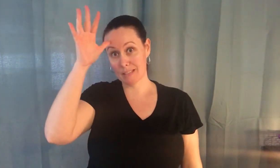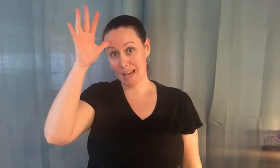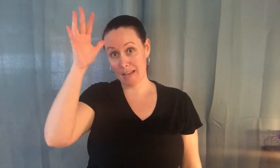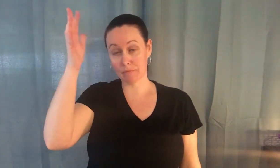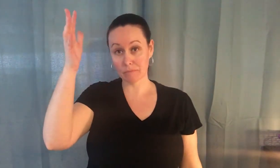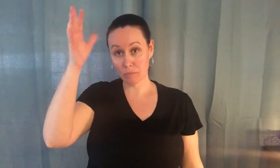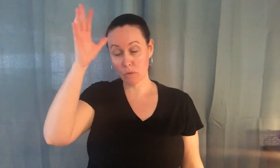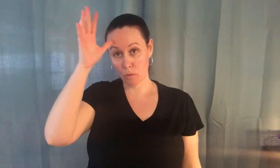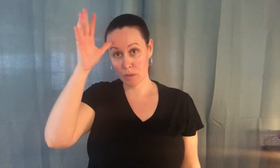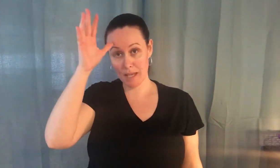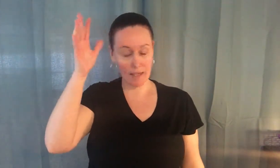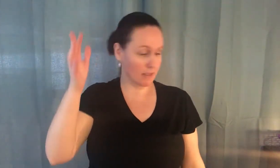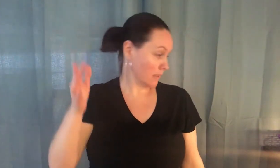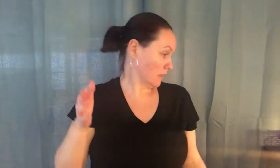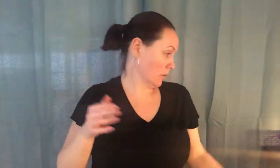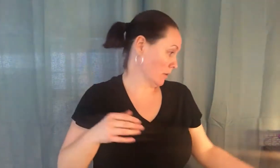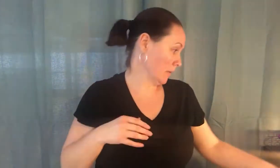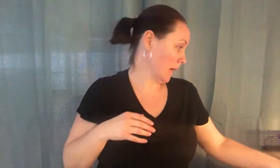dad, or daddy.